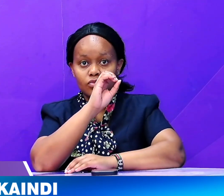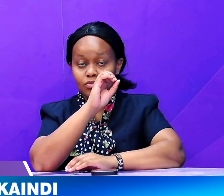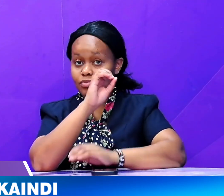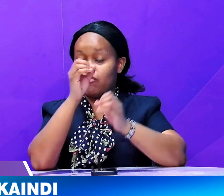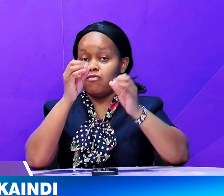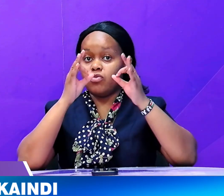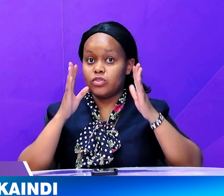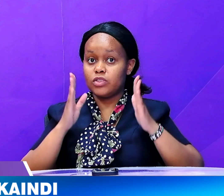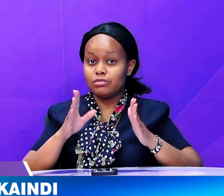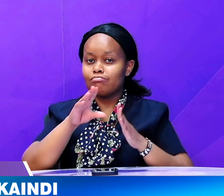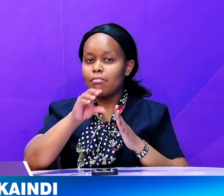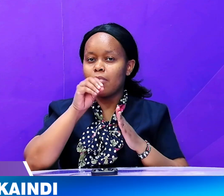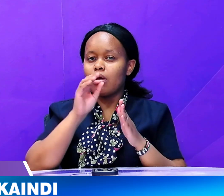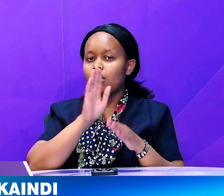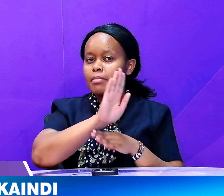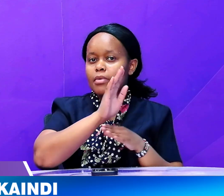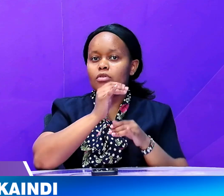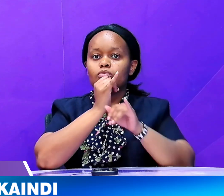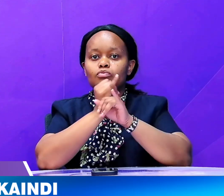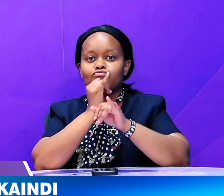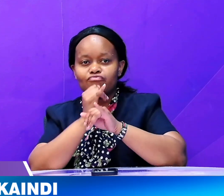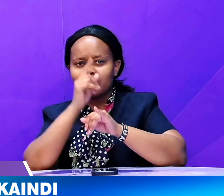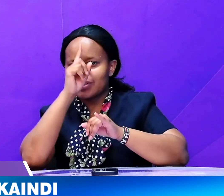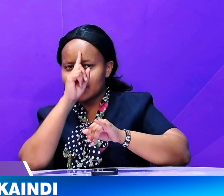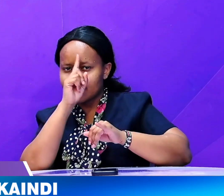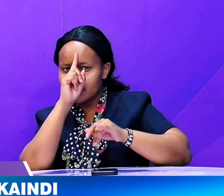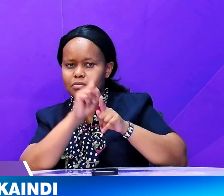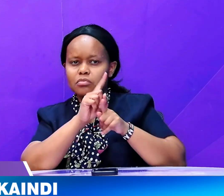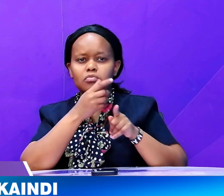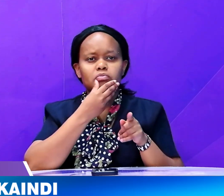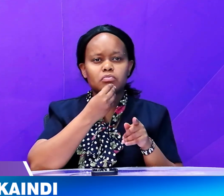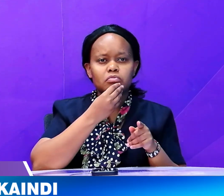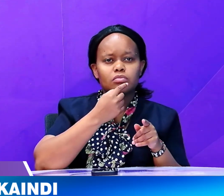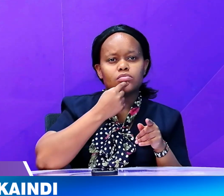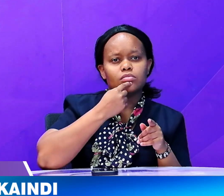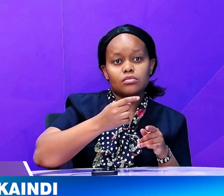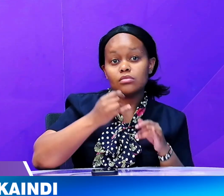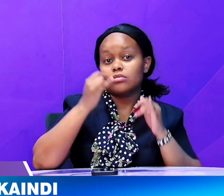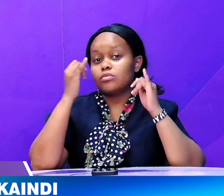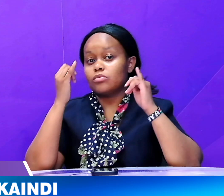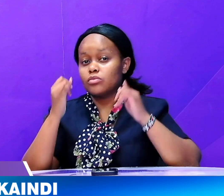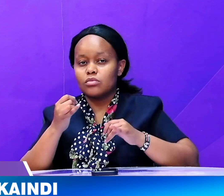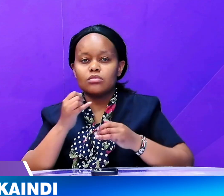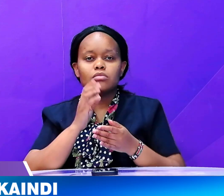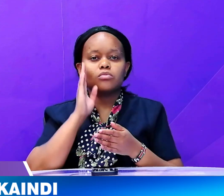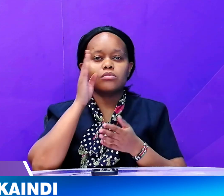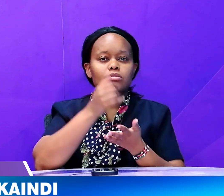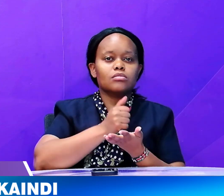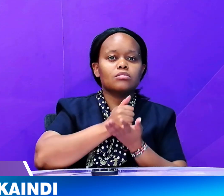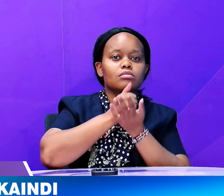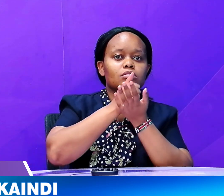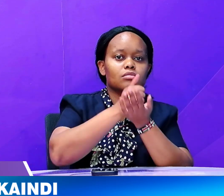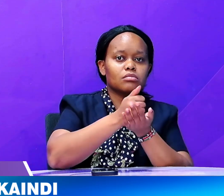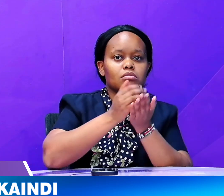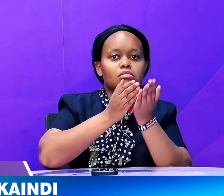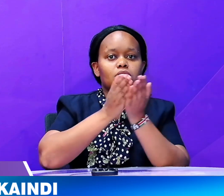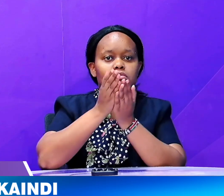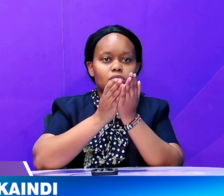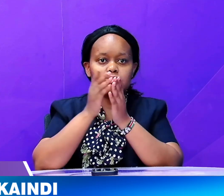take their jobs seriously, and he said the new technology will help streamline service delivery